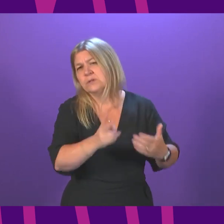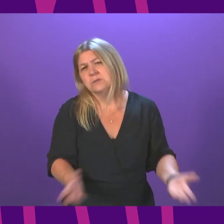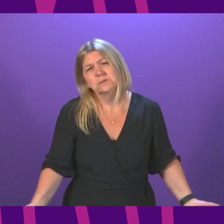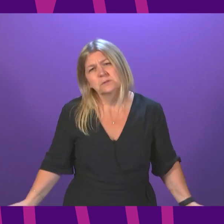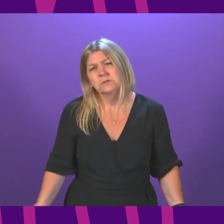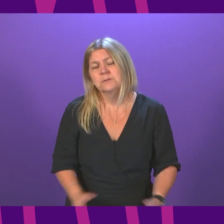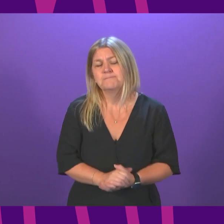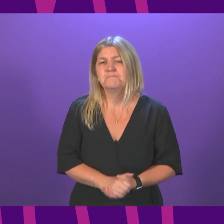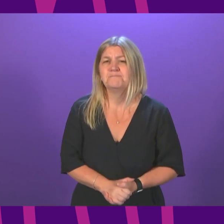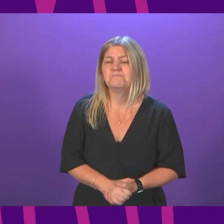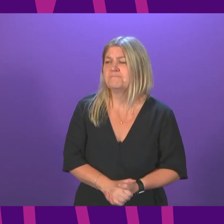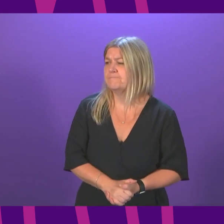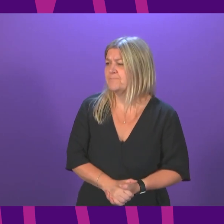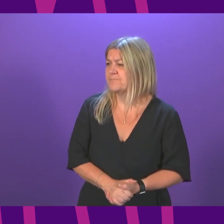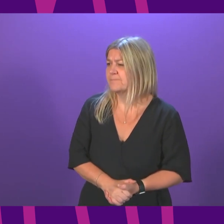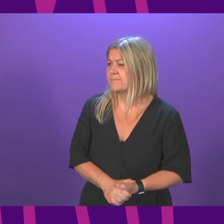First Minister.